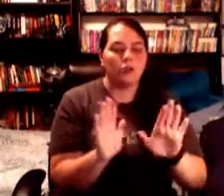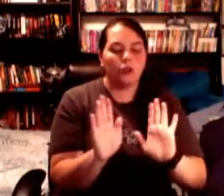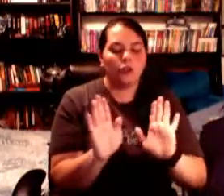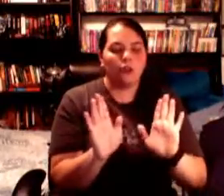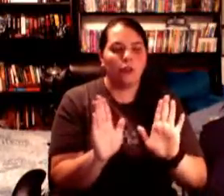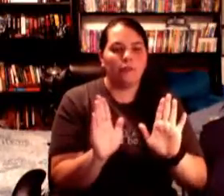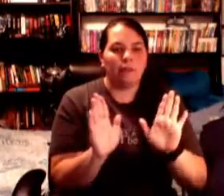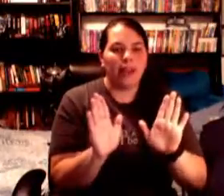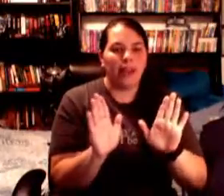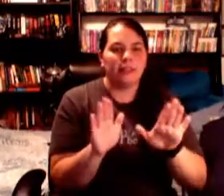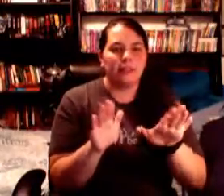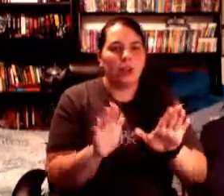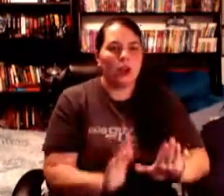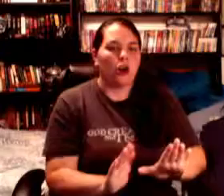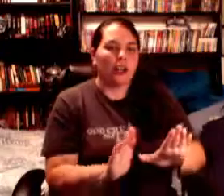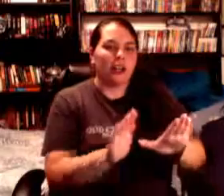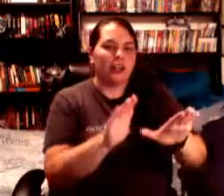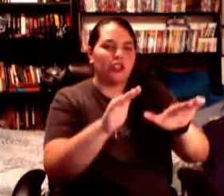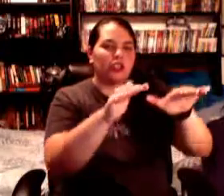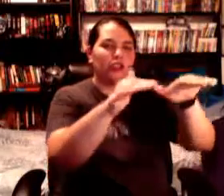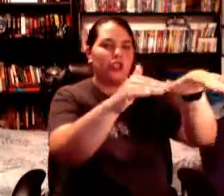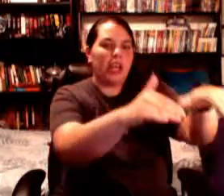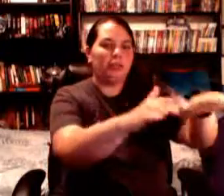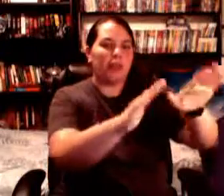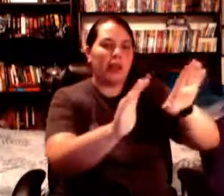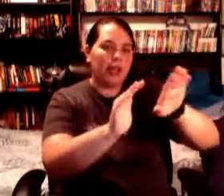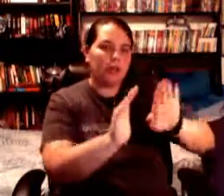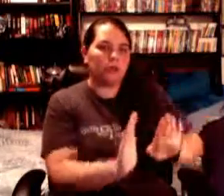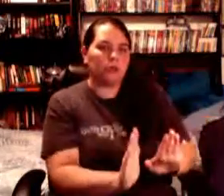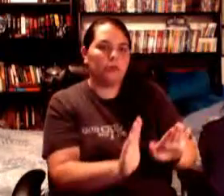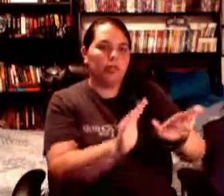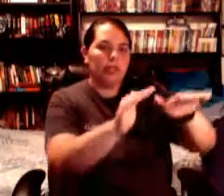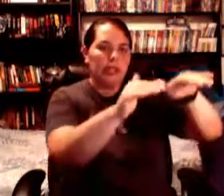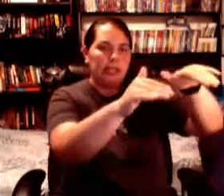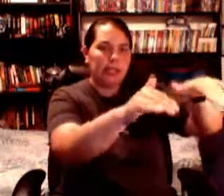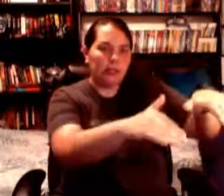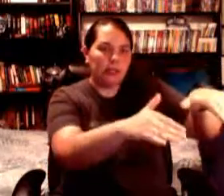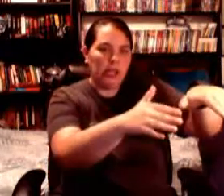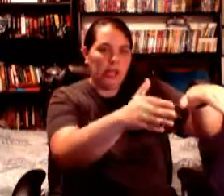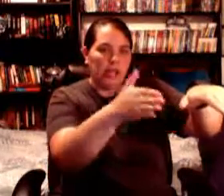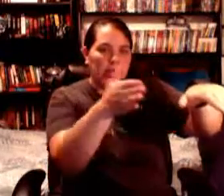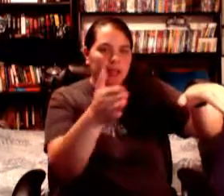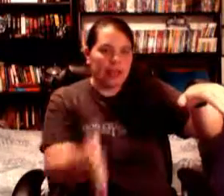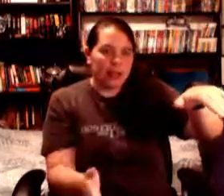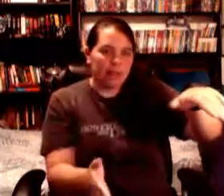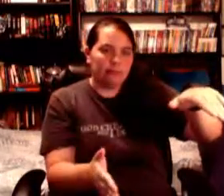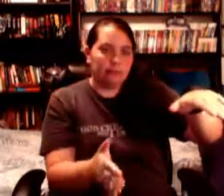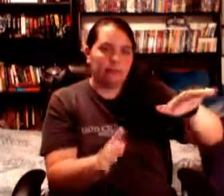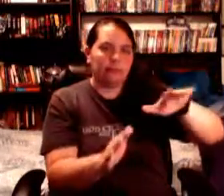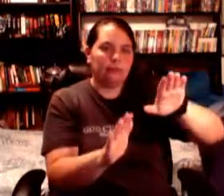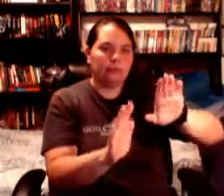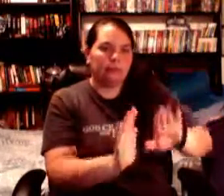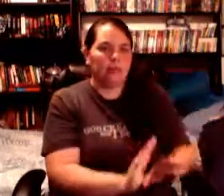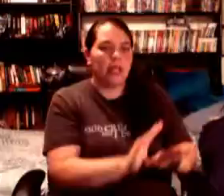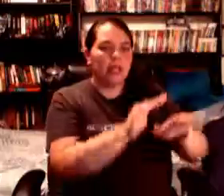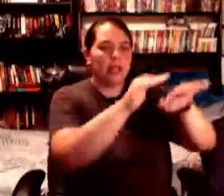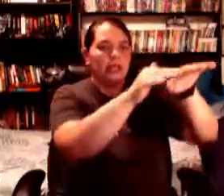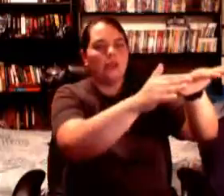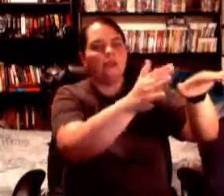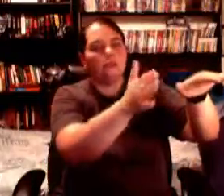heel, both flat hands are going to kind of shape a heel. Heel and then side. Heel, and